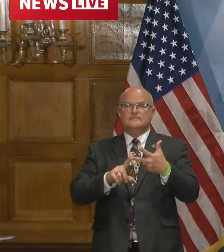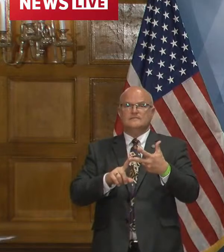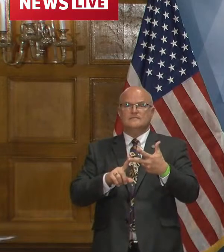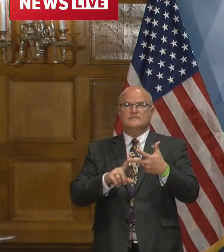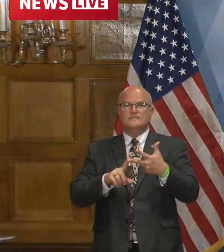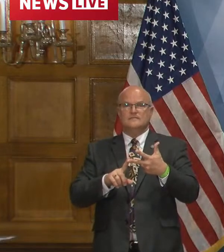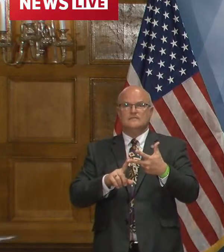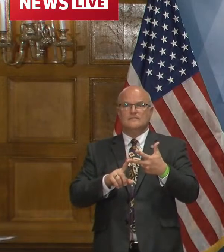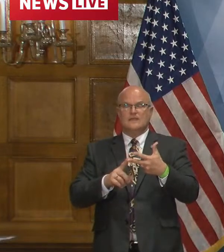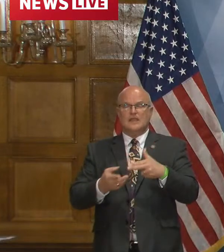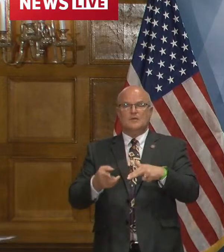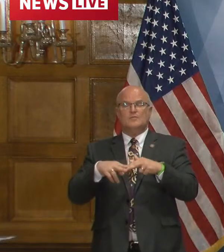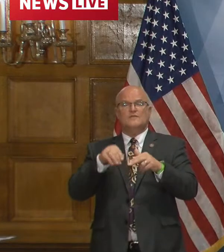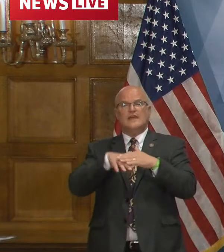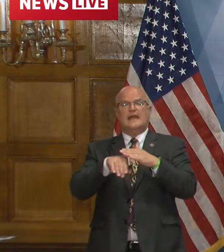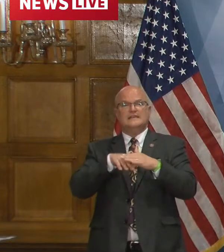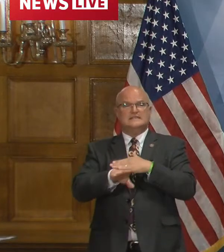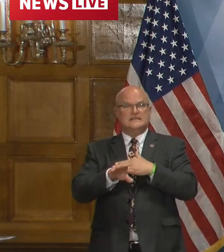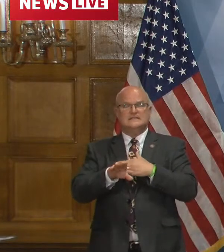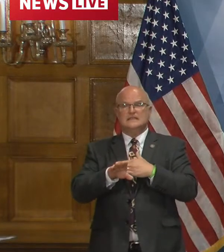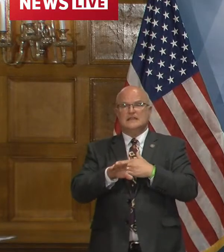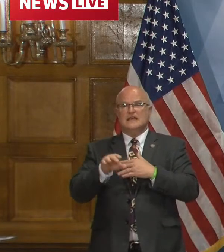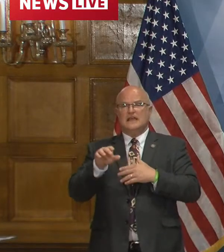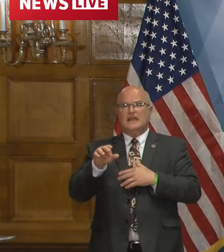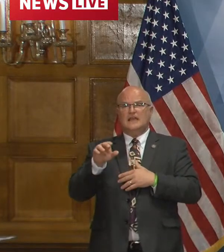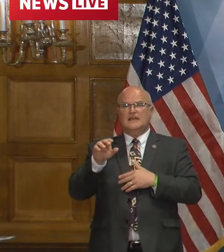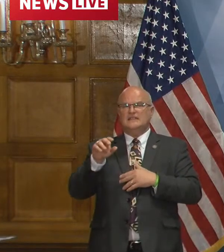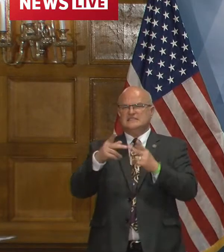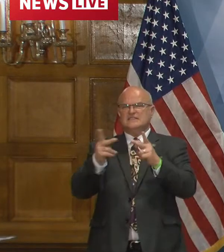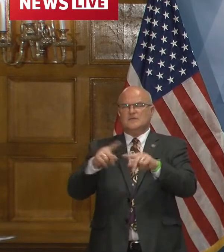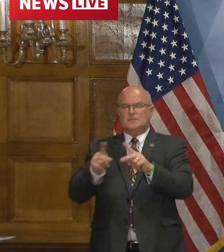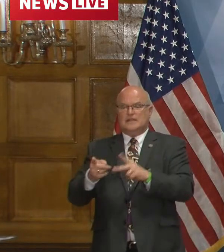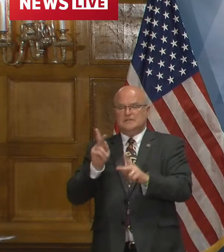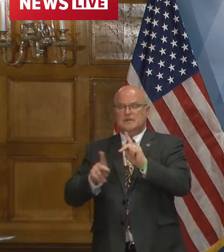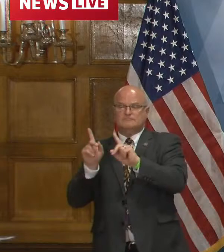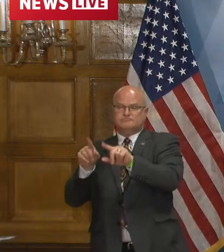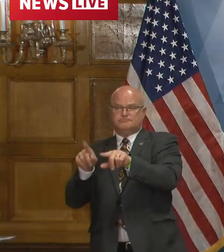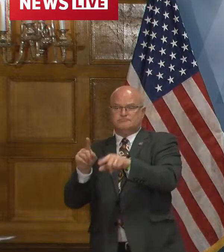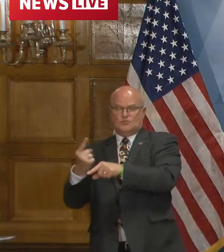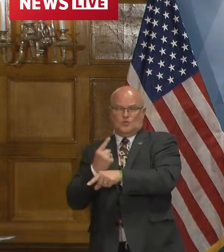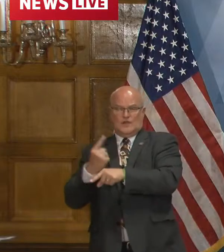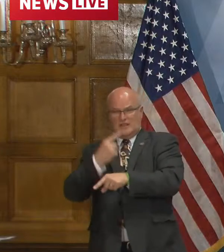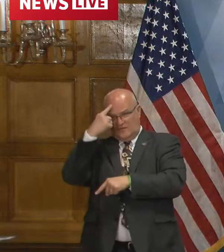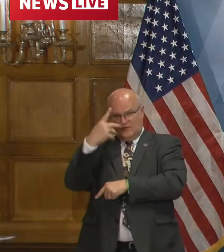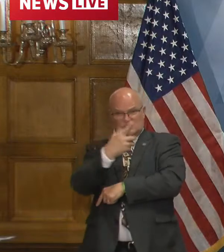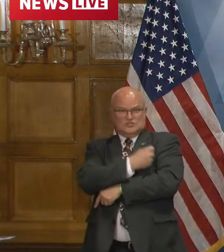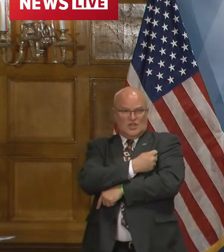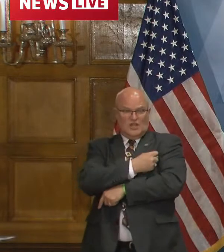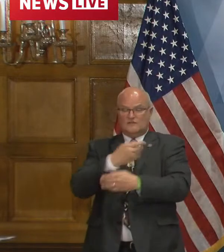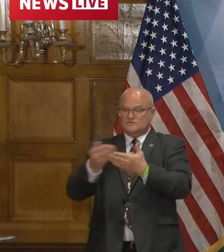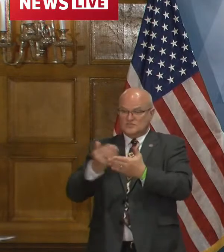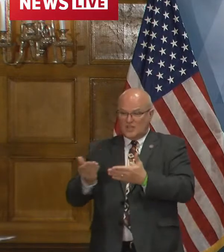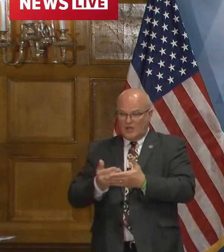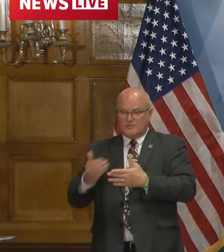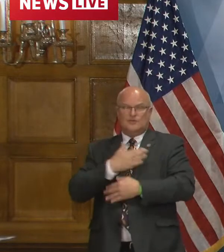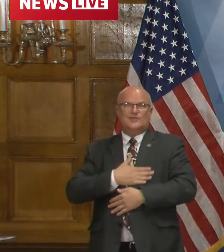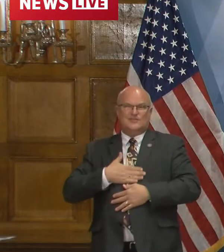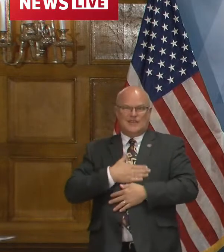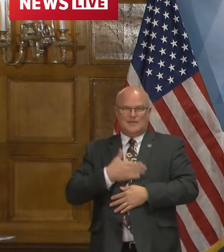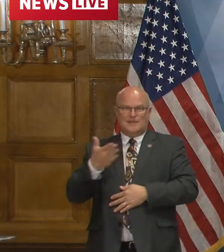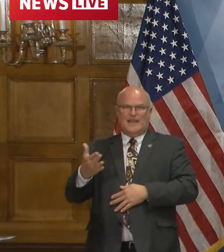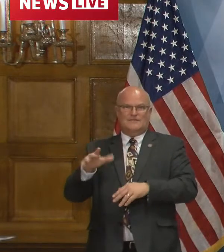the improving the access at venues in which people are going regularly for shopping or for